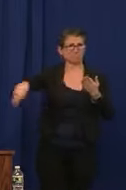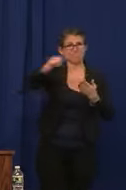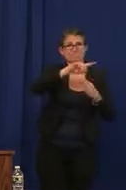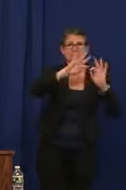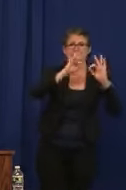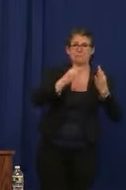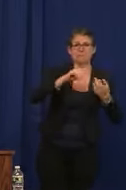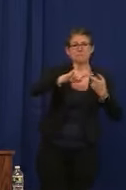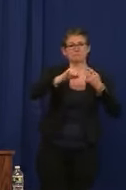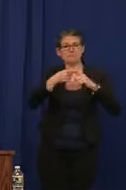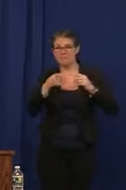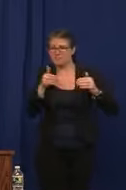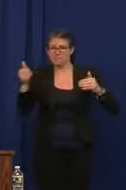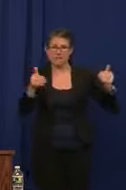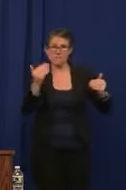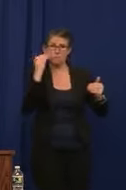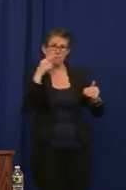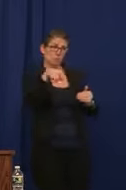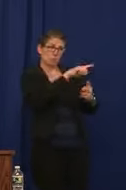grieving.